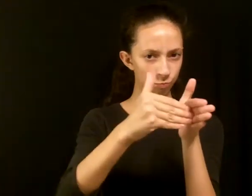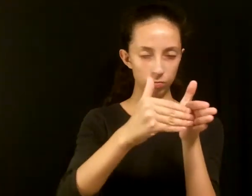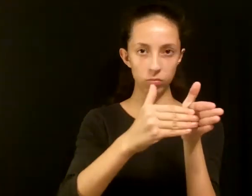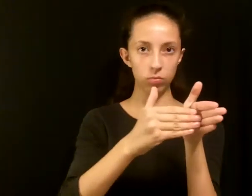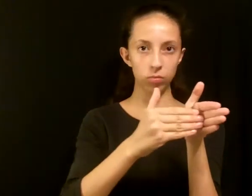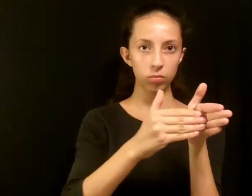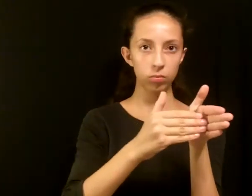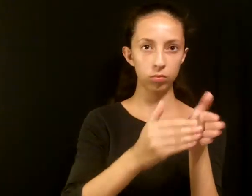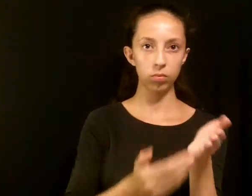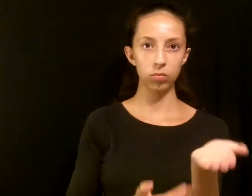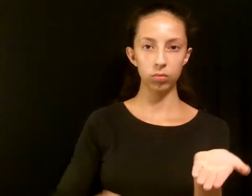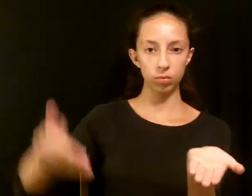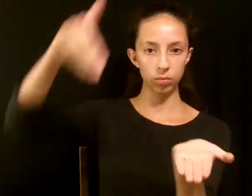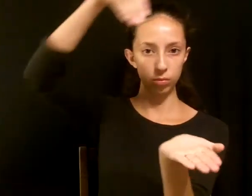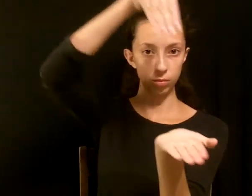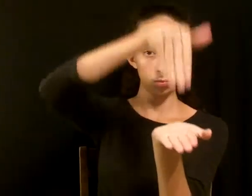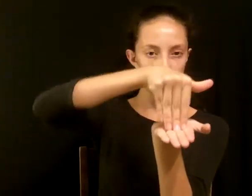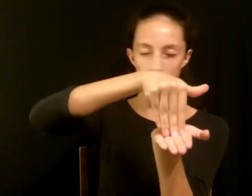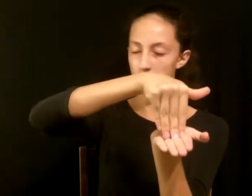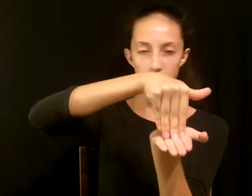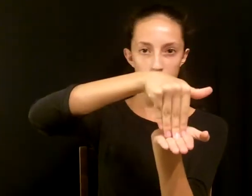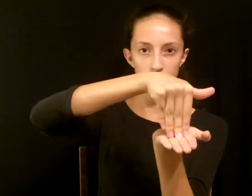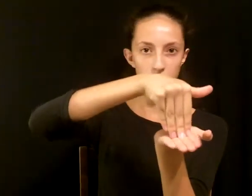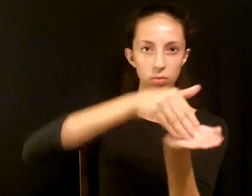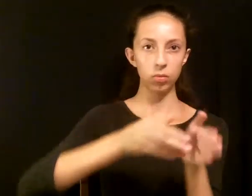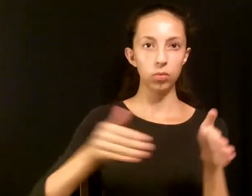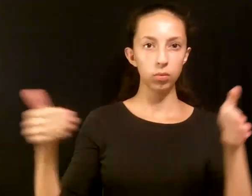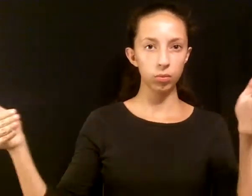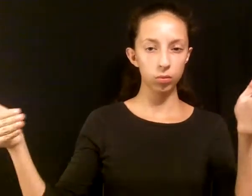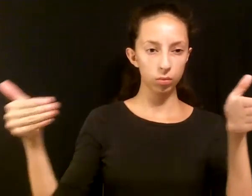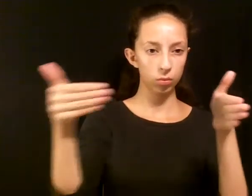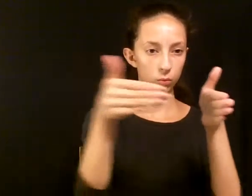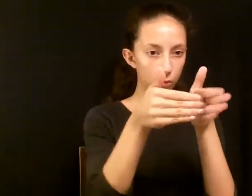And don't be doing this. It's just straight in, 1,000.